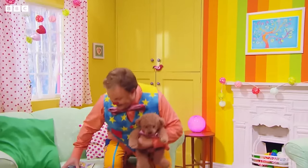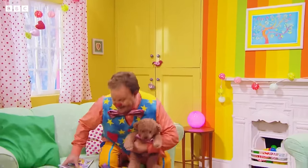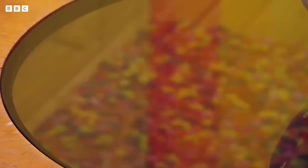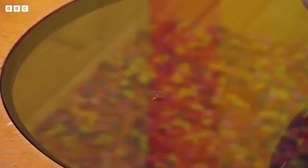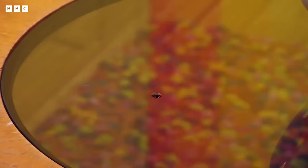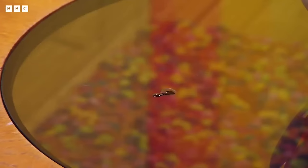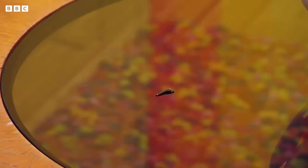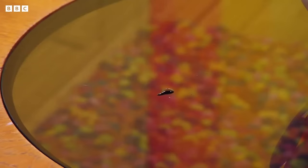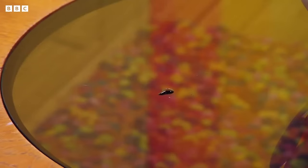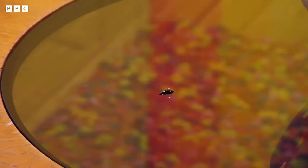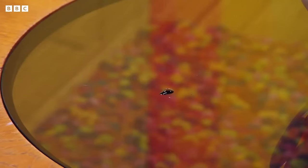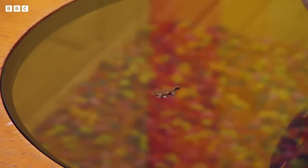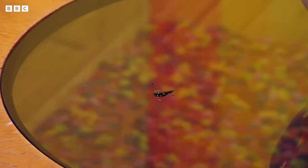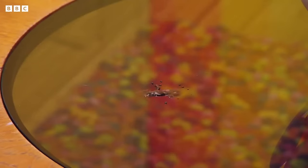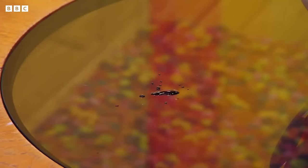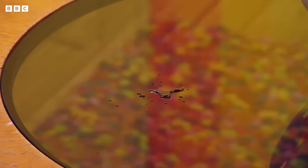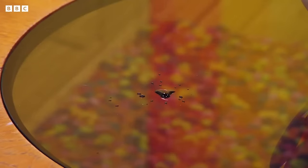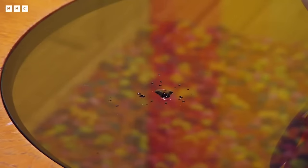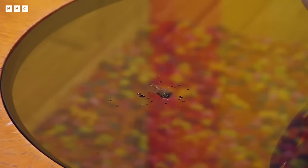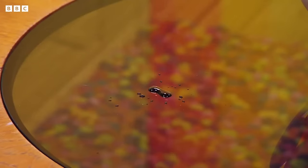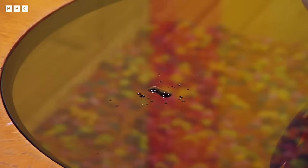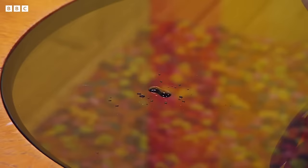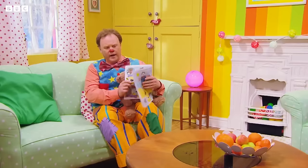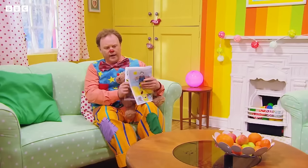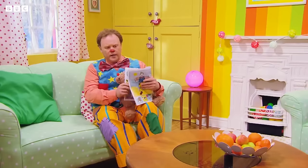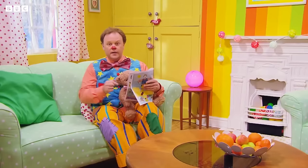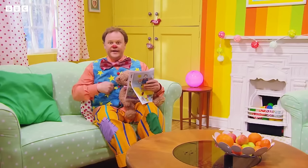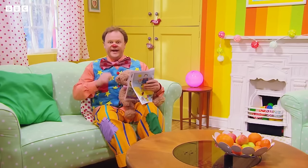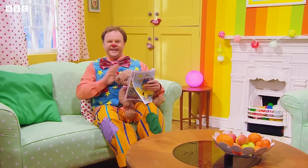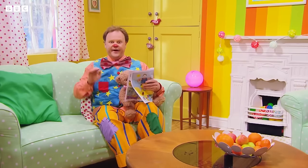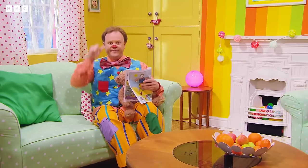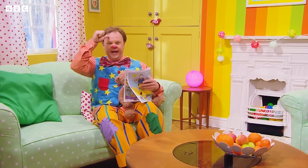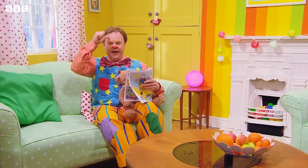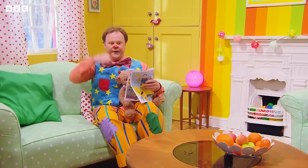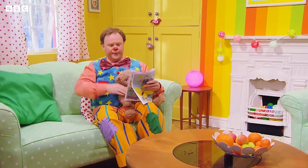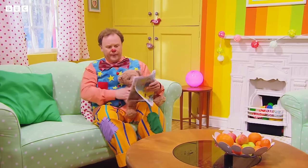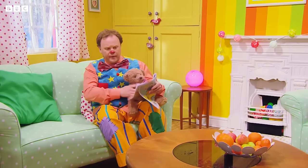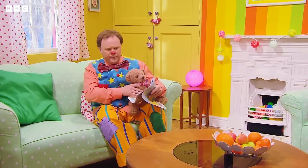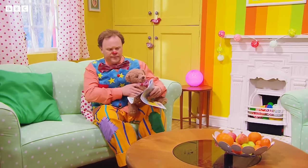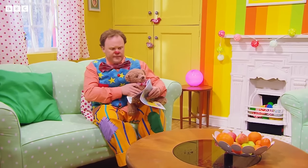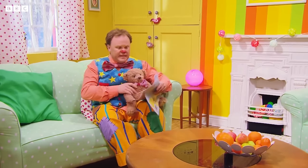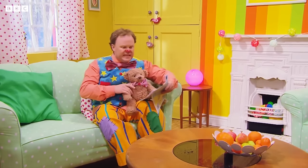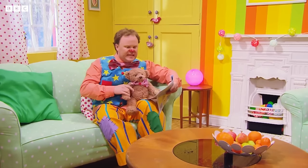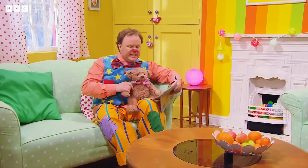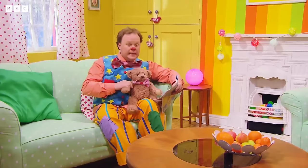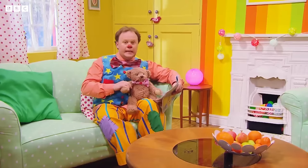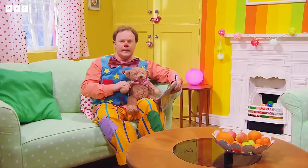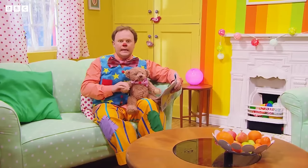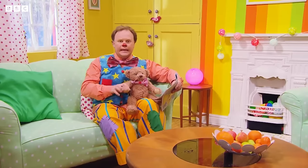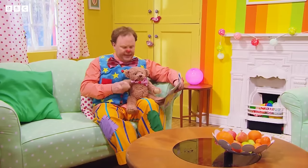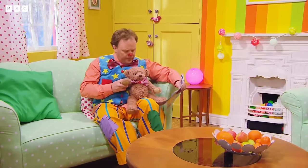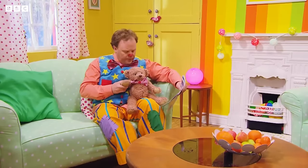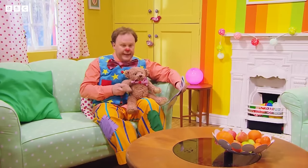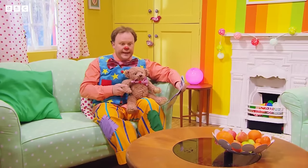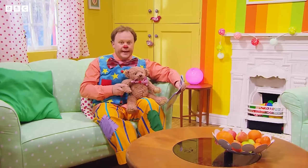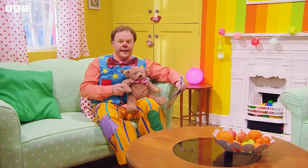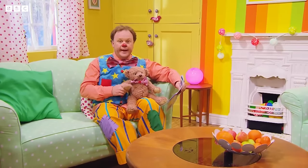Mr. Tumble, what's that? What? I don't know. It's raining indoors, Mr.